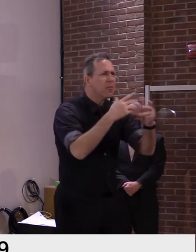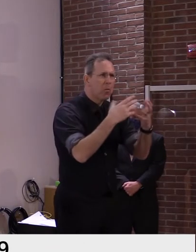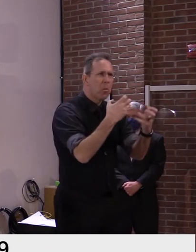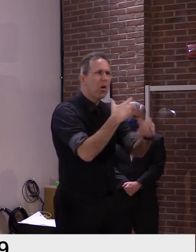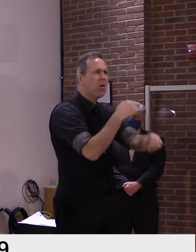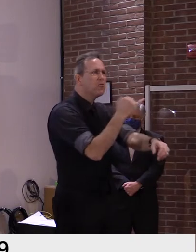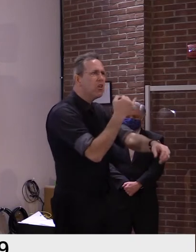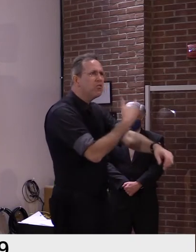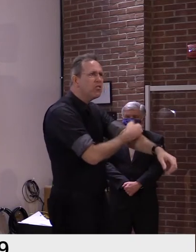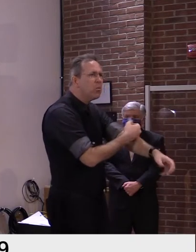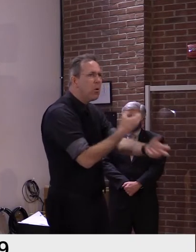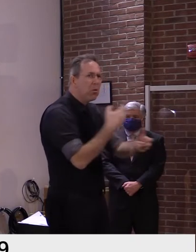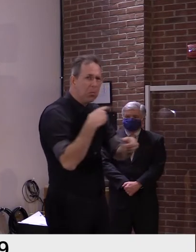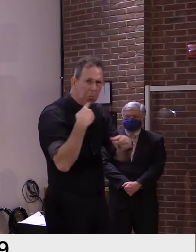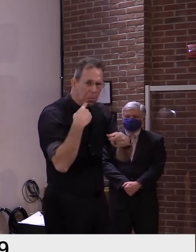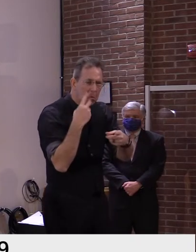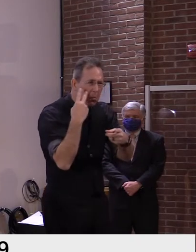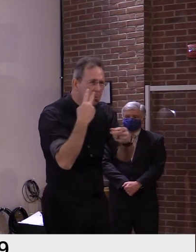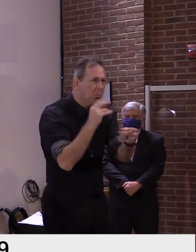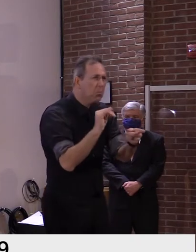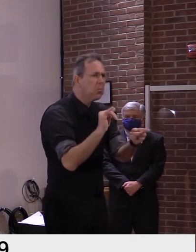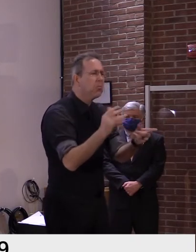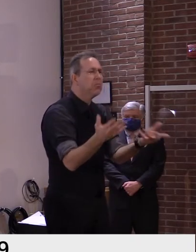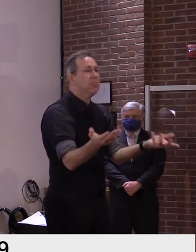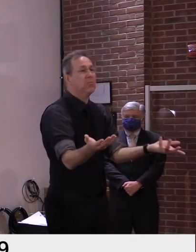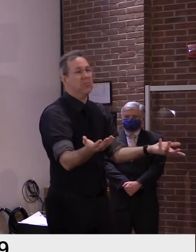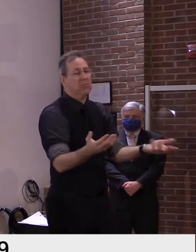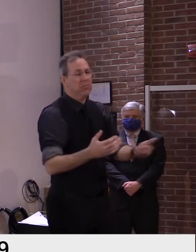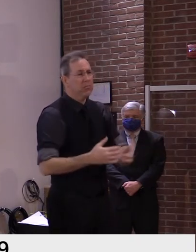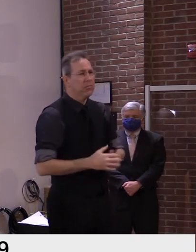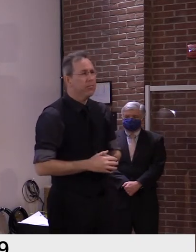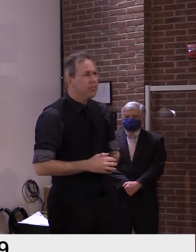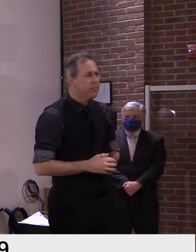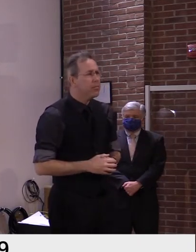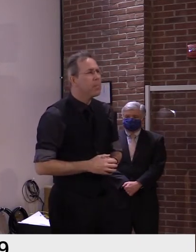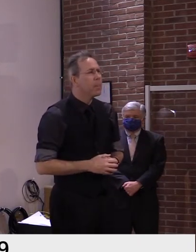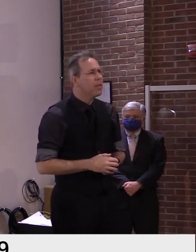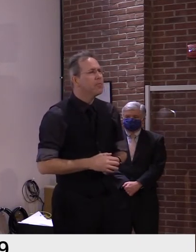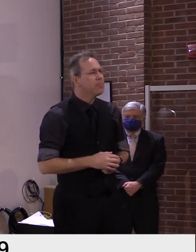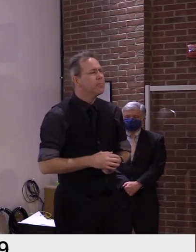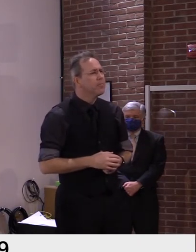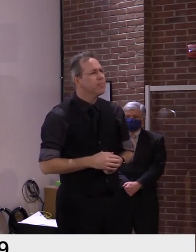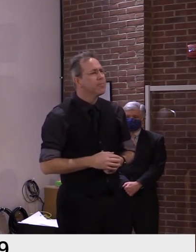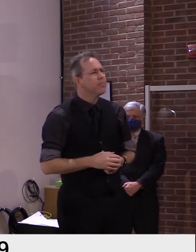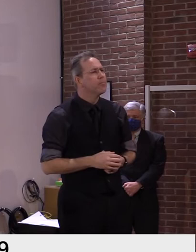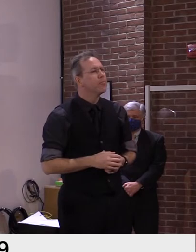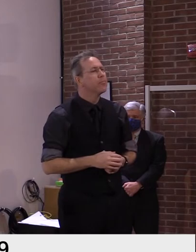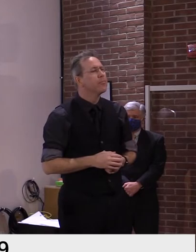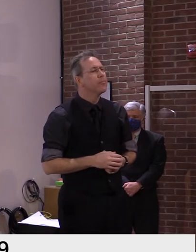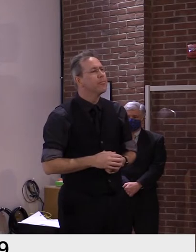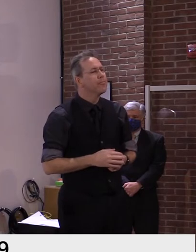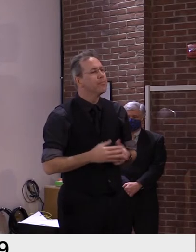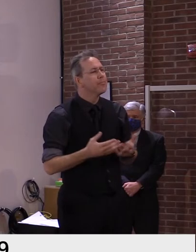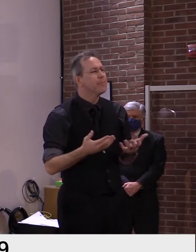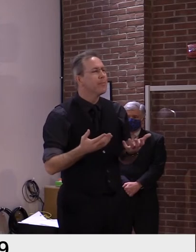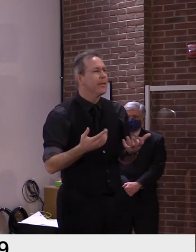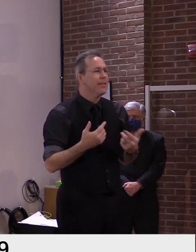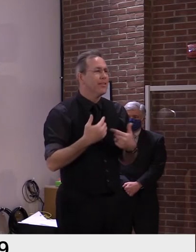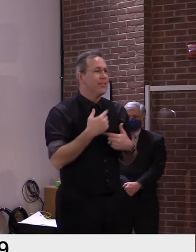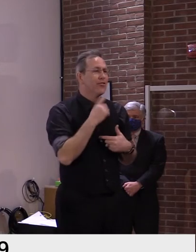they would take it tomorrow if it was available to them. But in terms of, you know, I'm speculating in terms